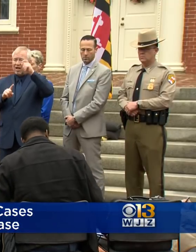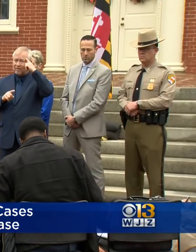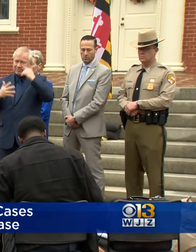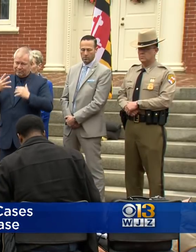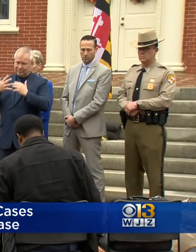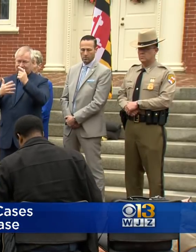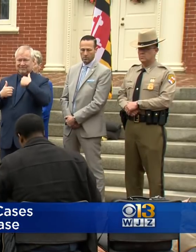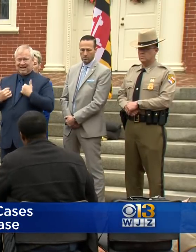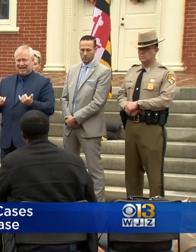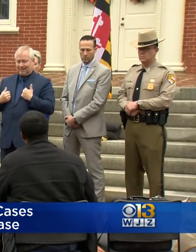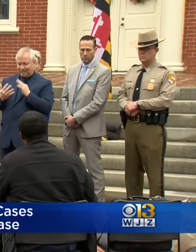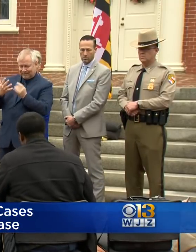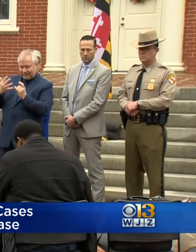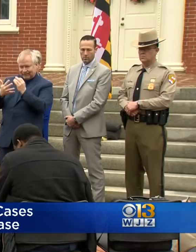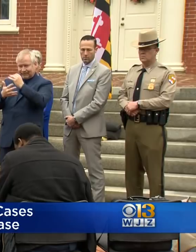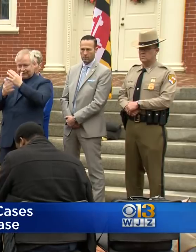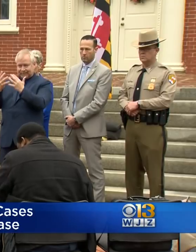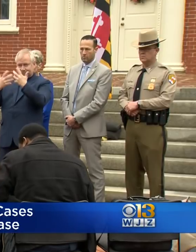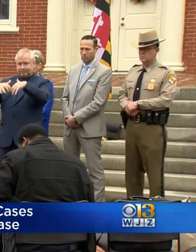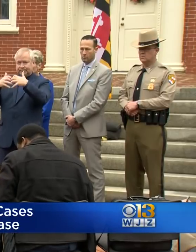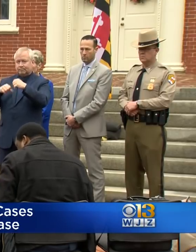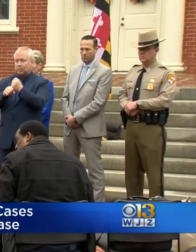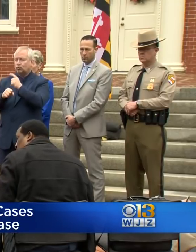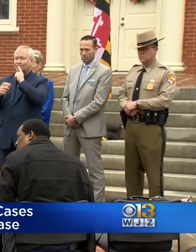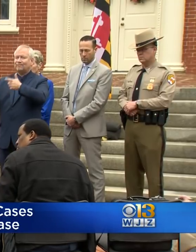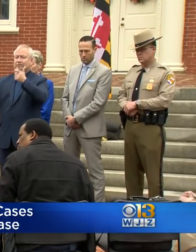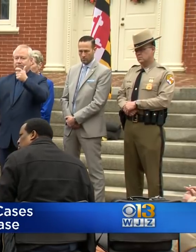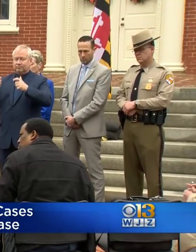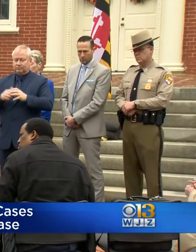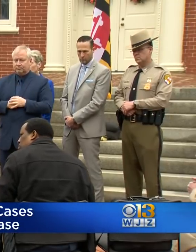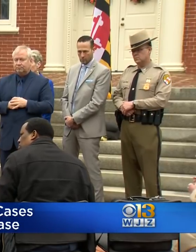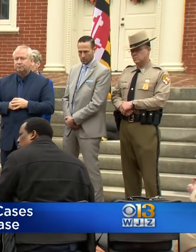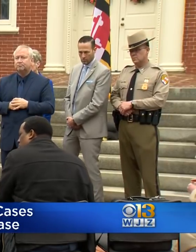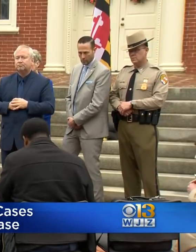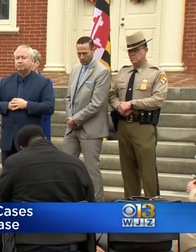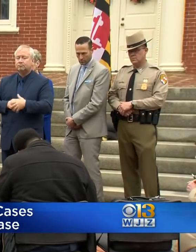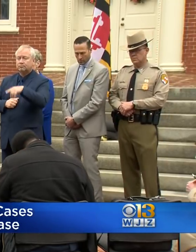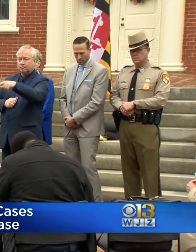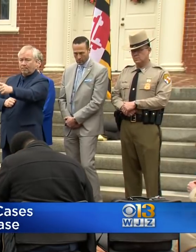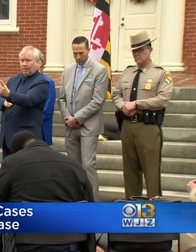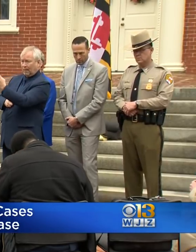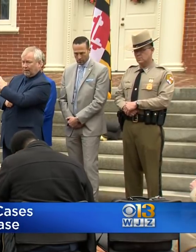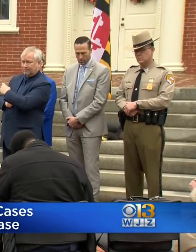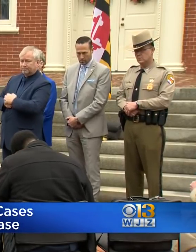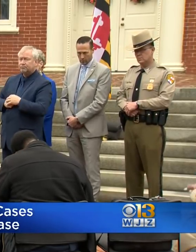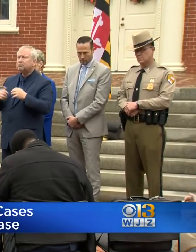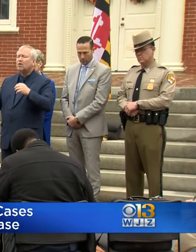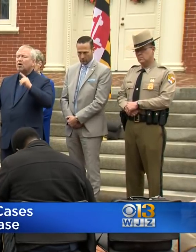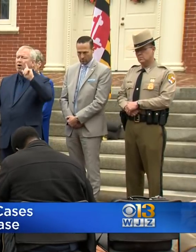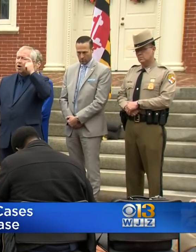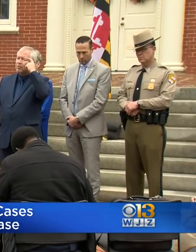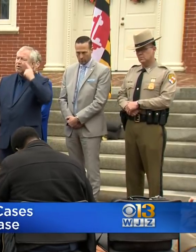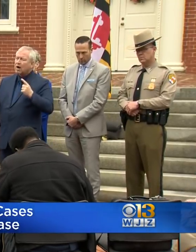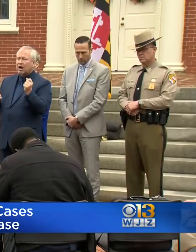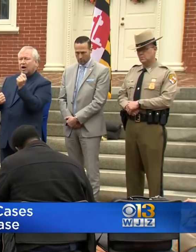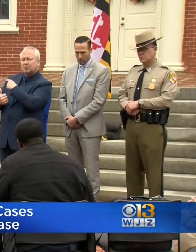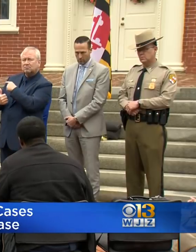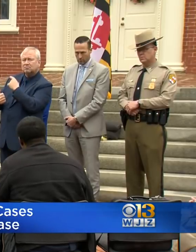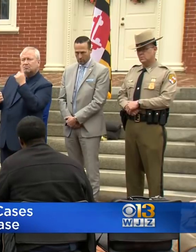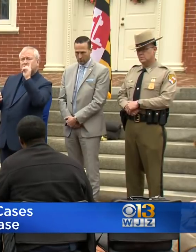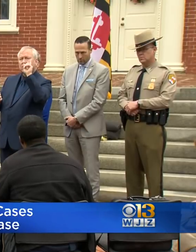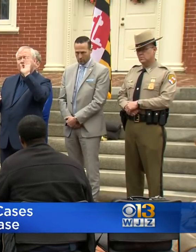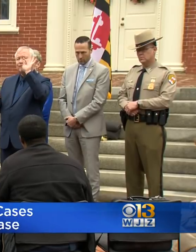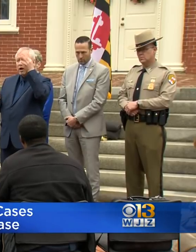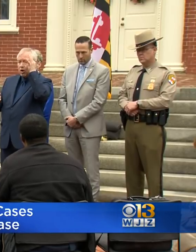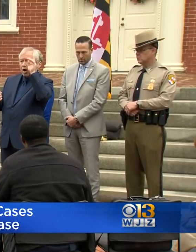so that we can get people money faster. Yeah. Well, there actually were